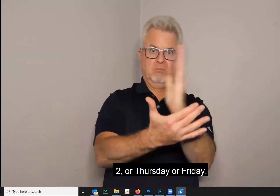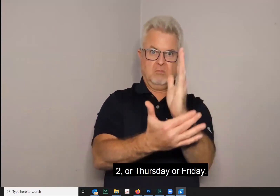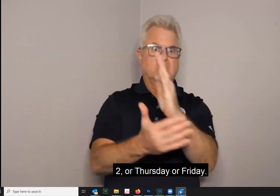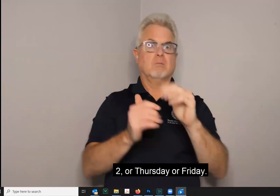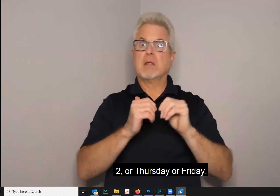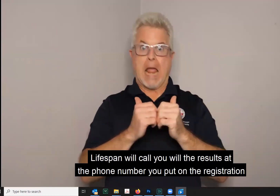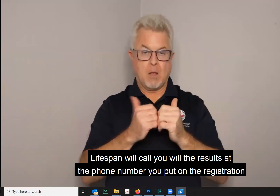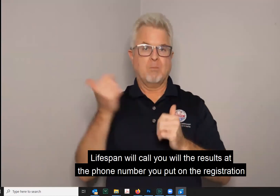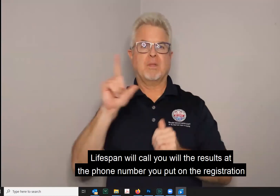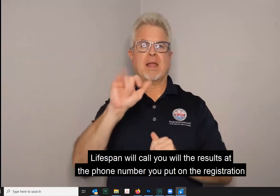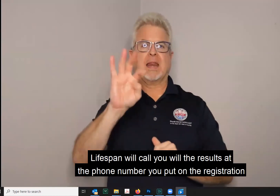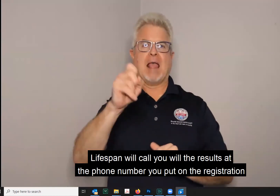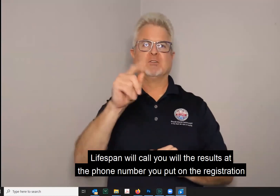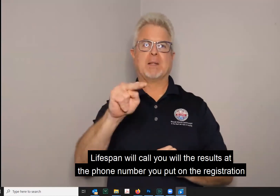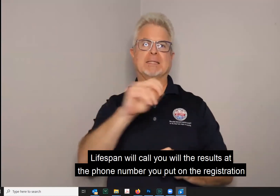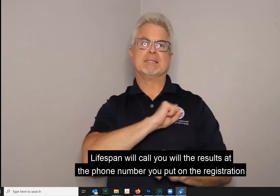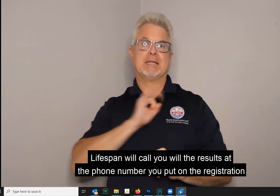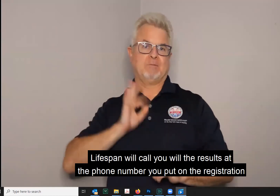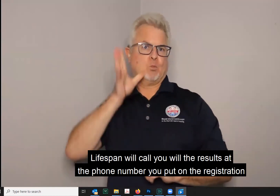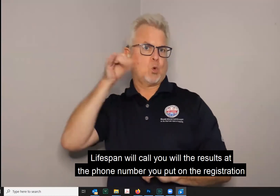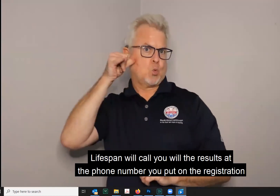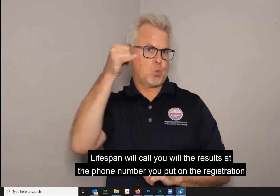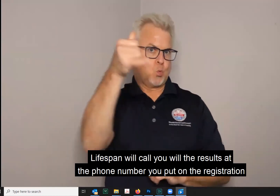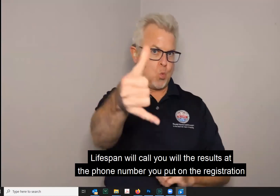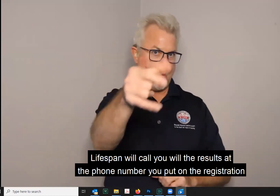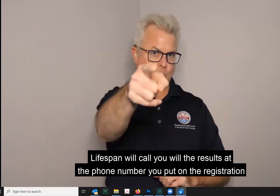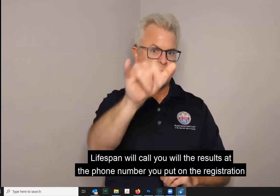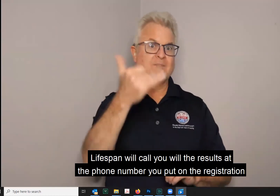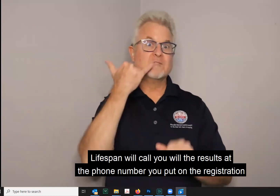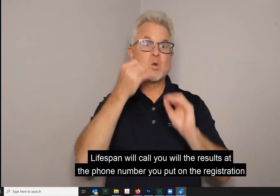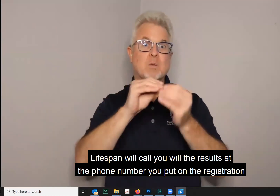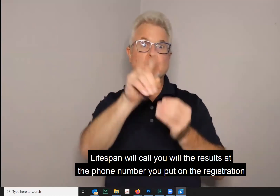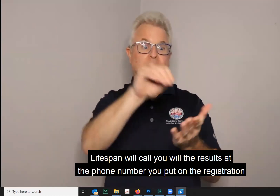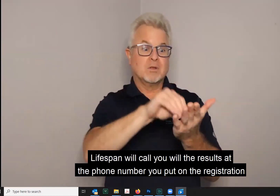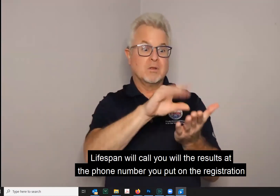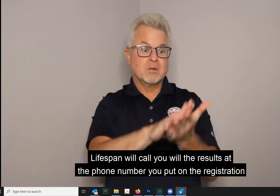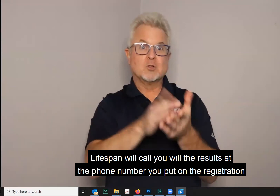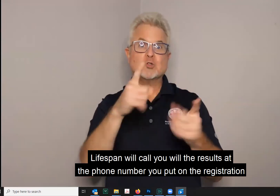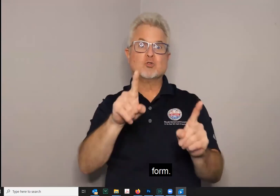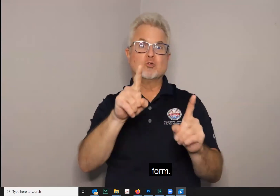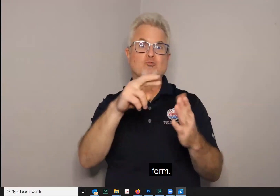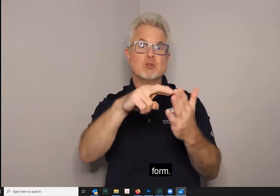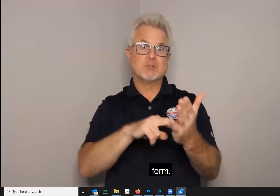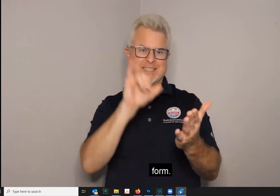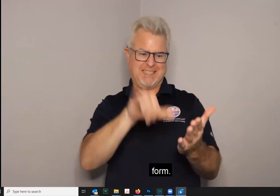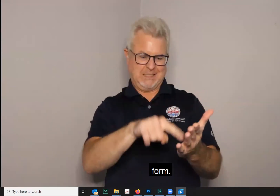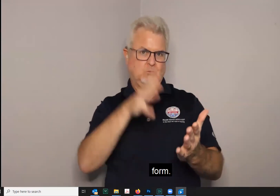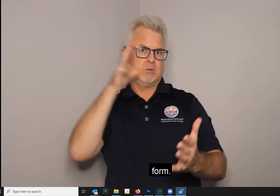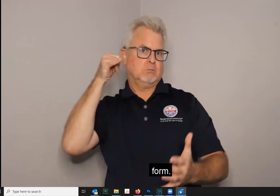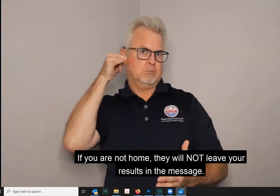September 2nd, or possibly Thursday or Friday. Lifespan will call you with the results at the phone number that